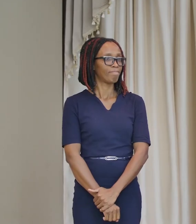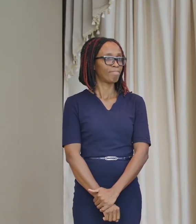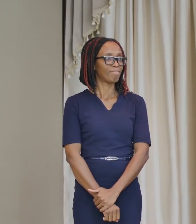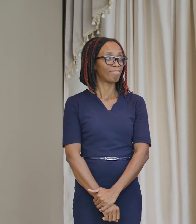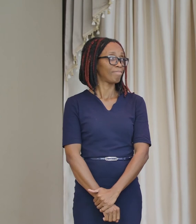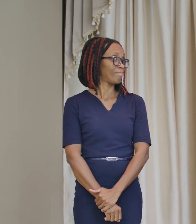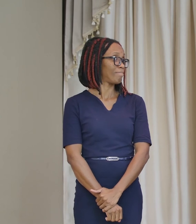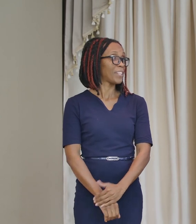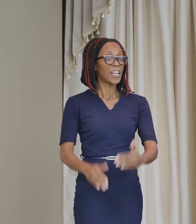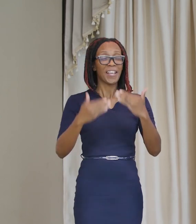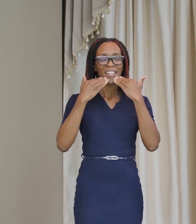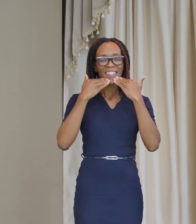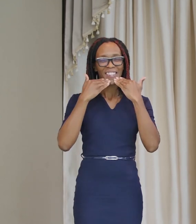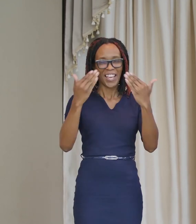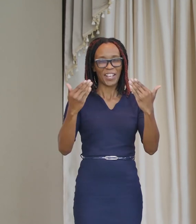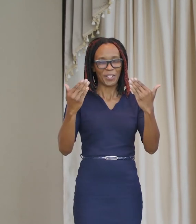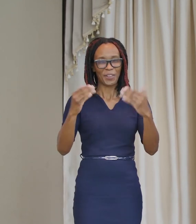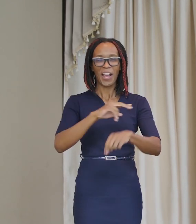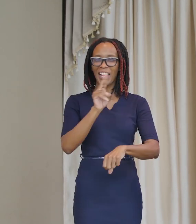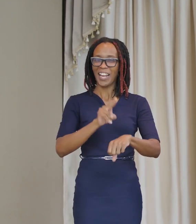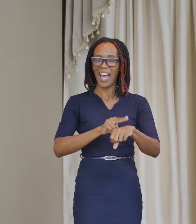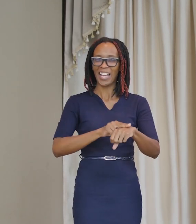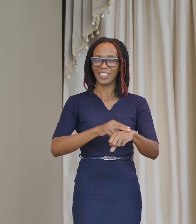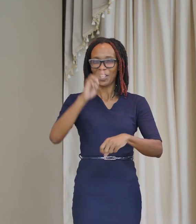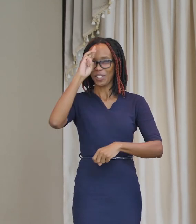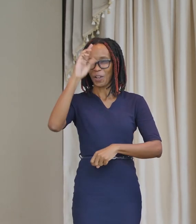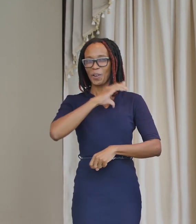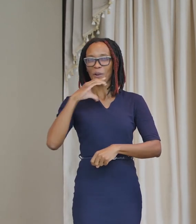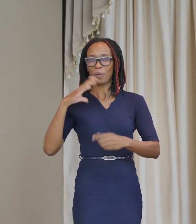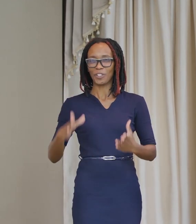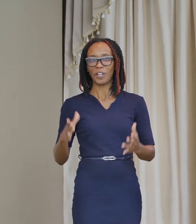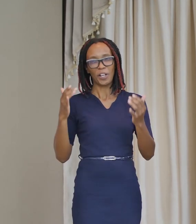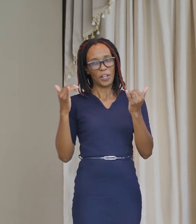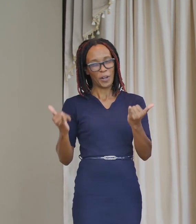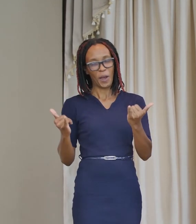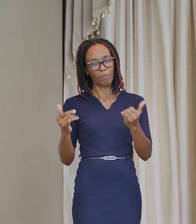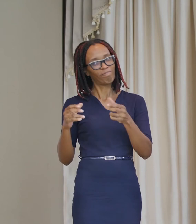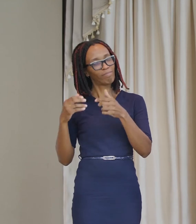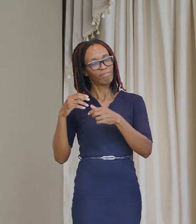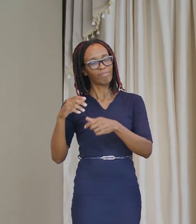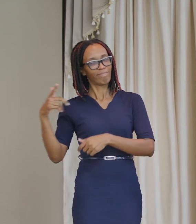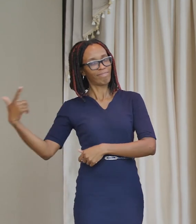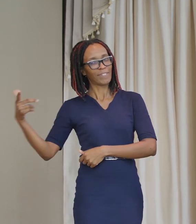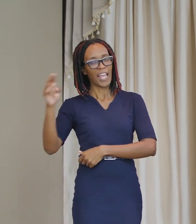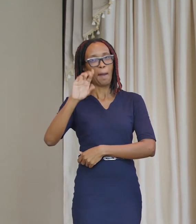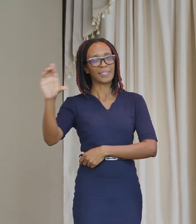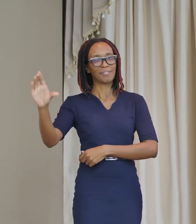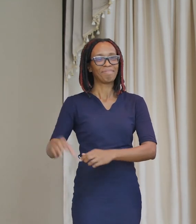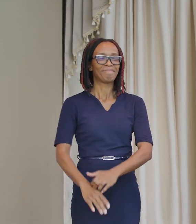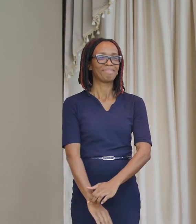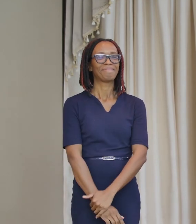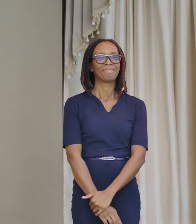Thank you, National Scout Commissioner. I now pass you over to Mr. Doman, who will continue this morning's proceedings.